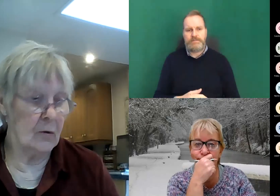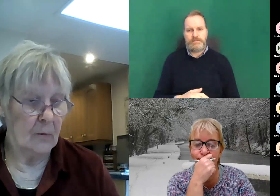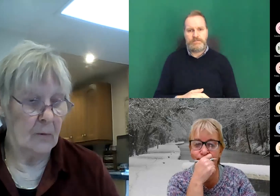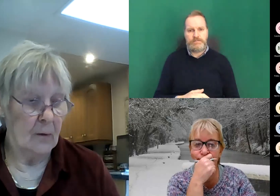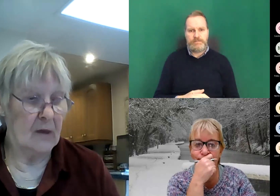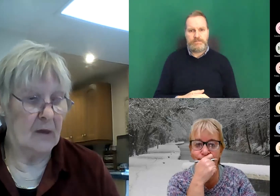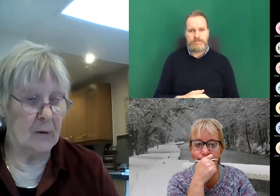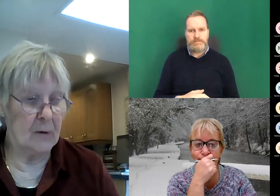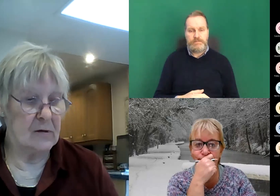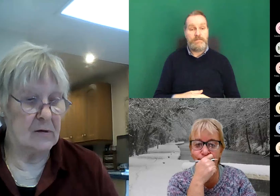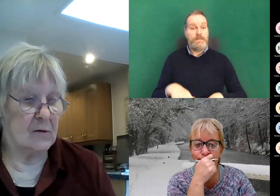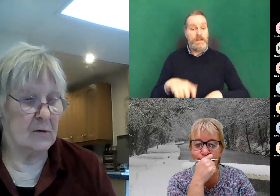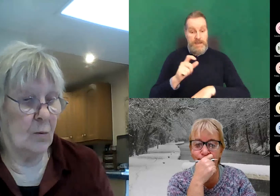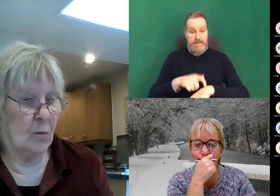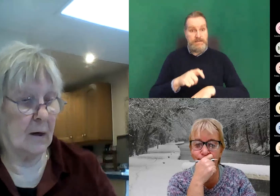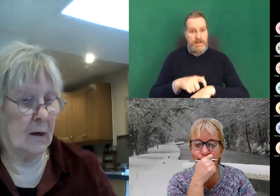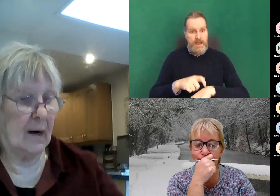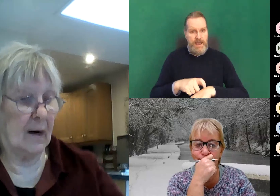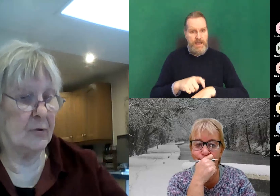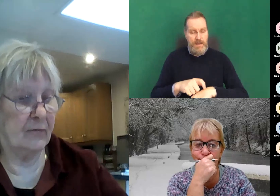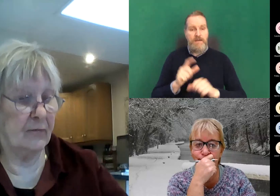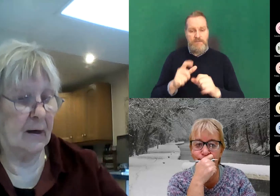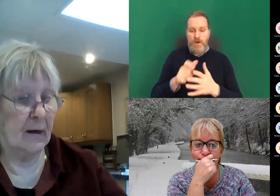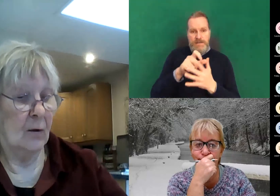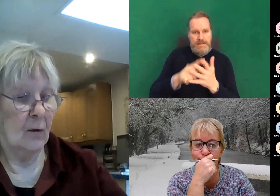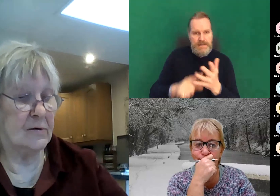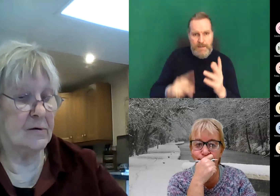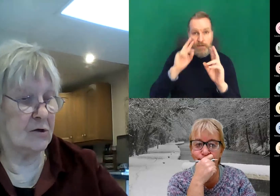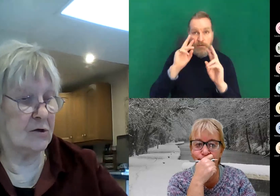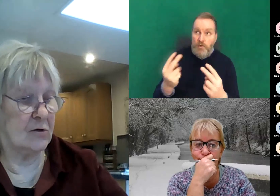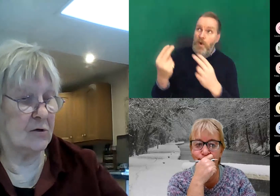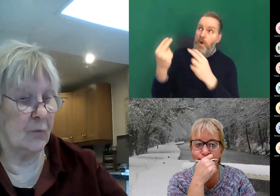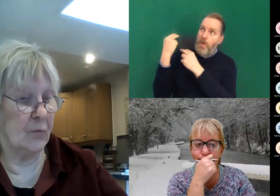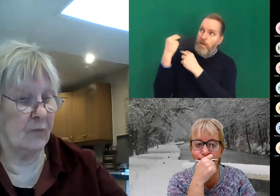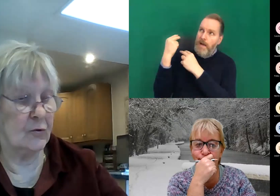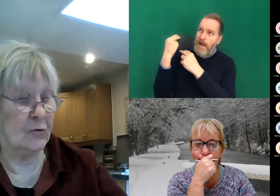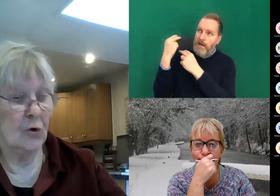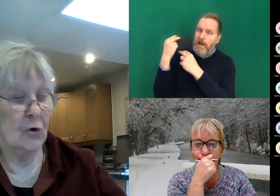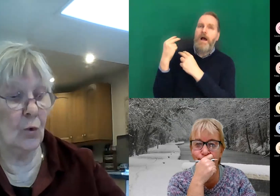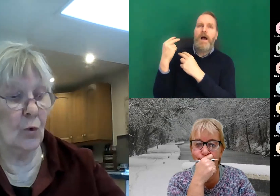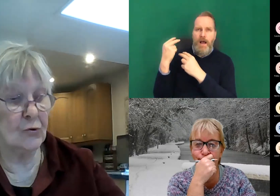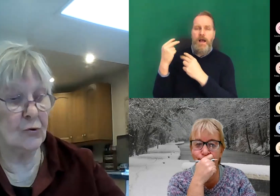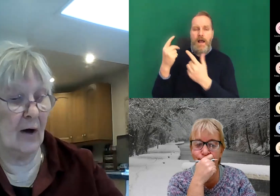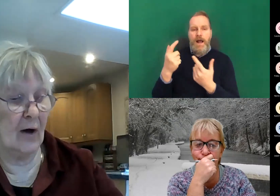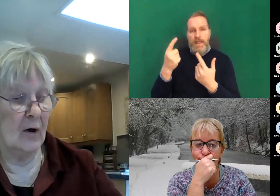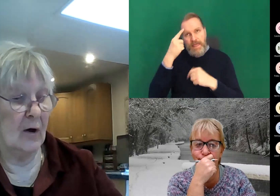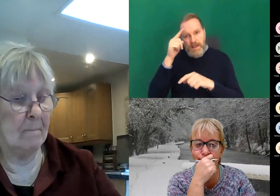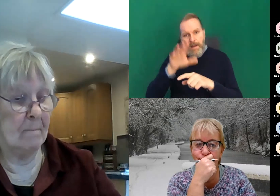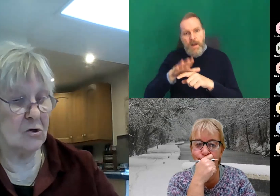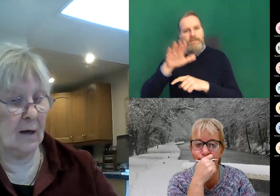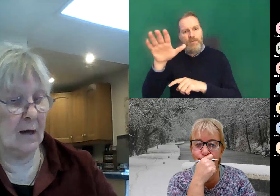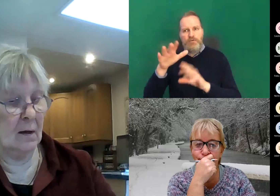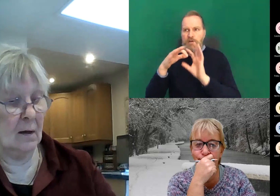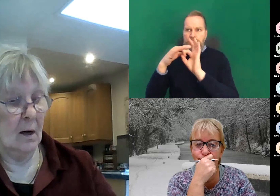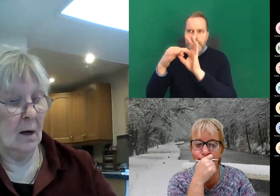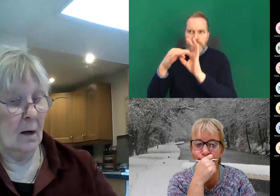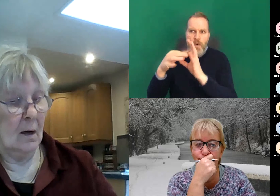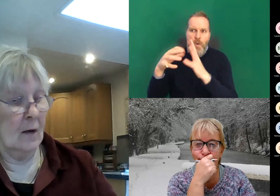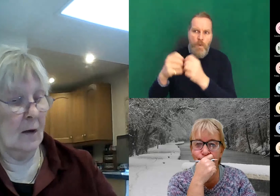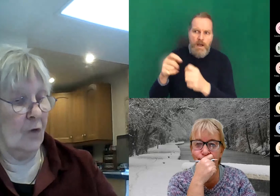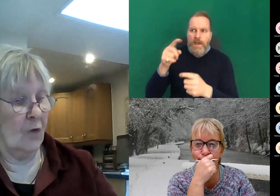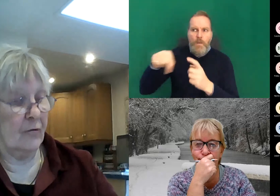drawing on experiences and working collaboratively with sections of the workforce who also have much to